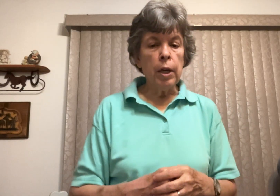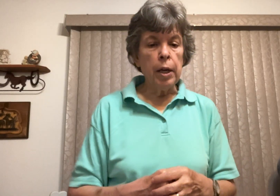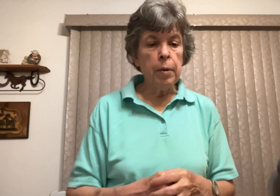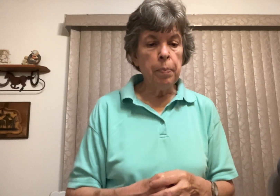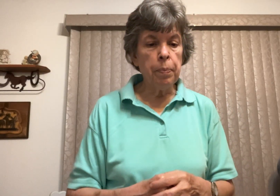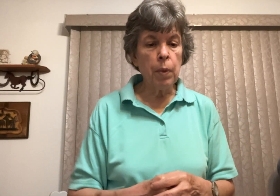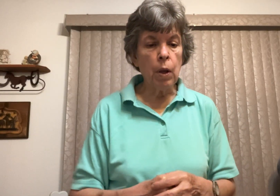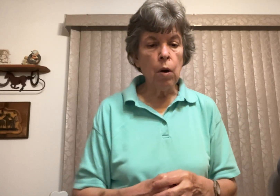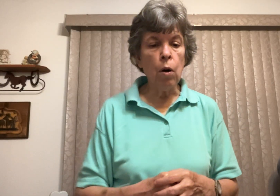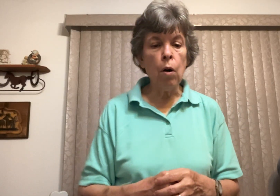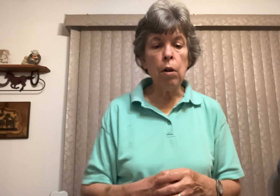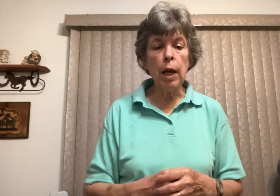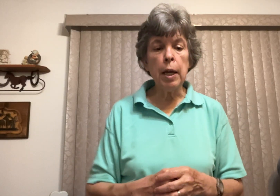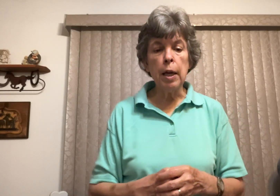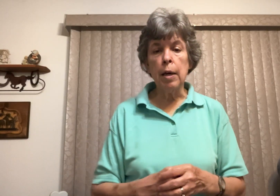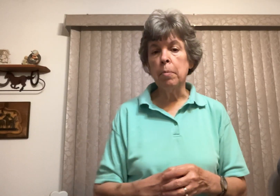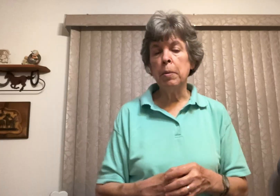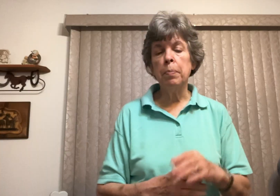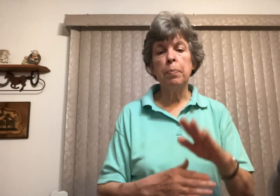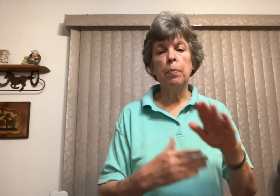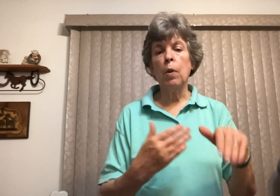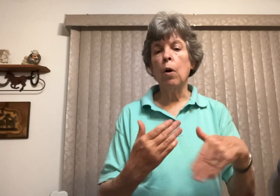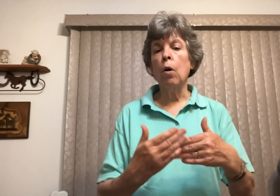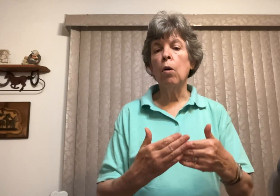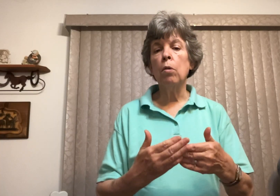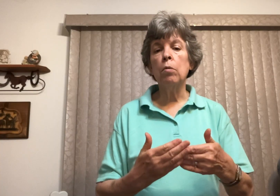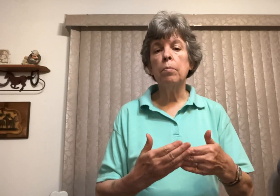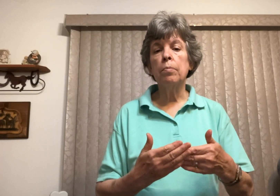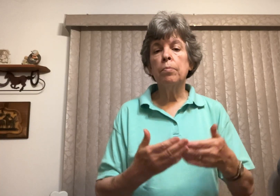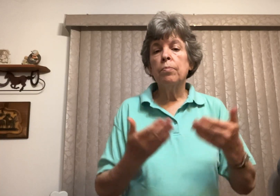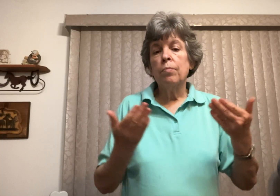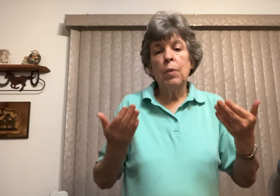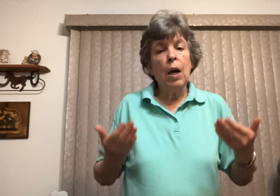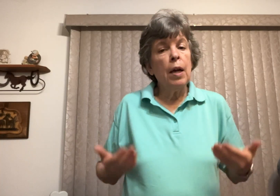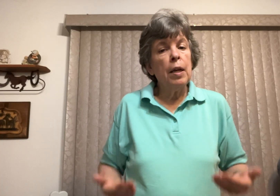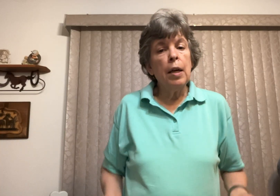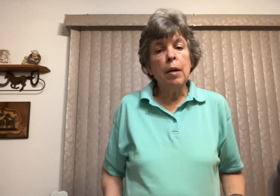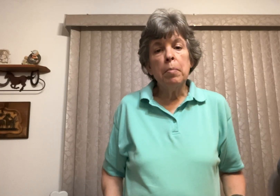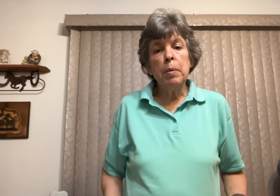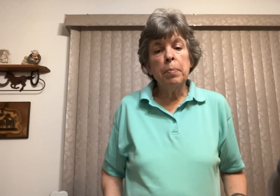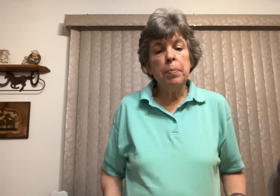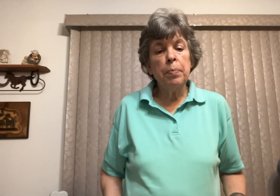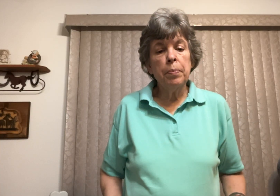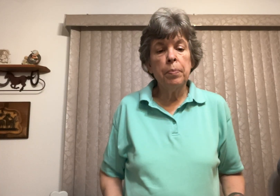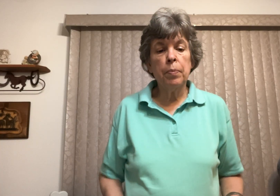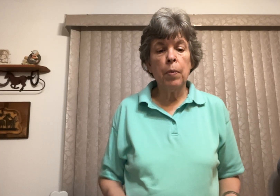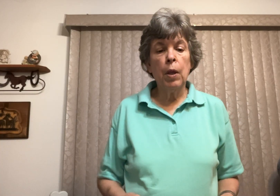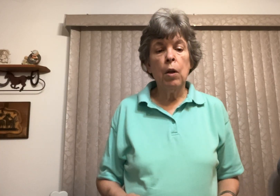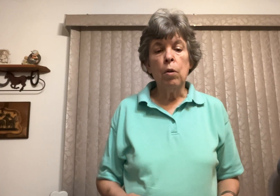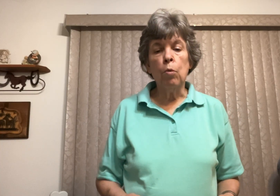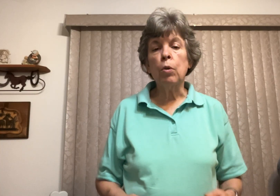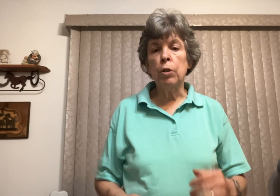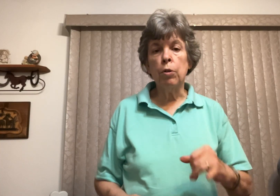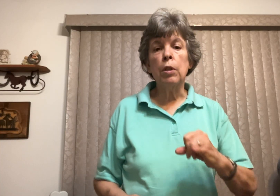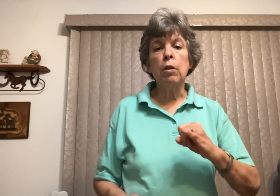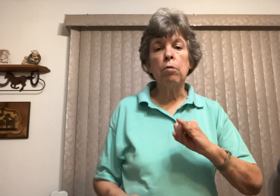Okay. All I am or you could literally